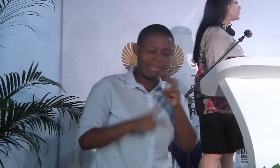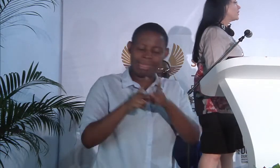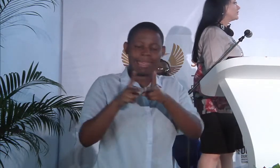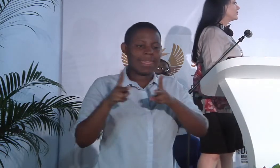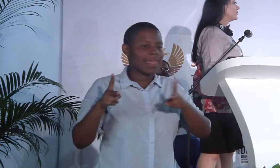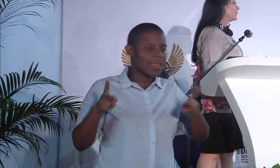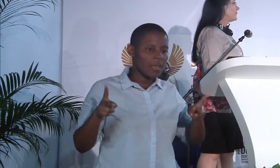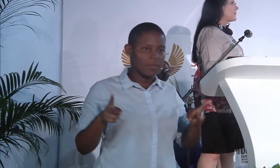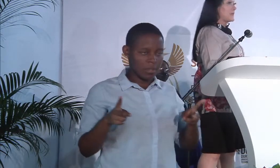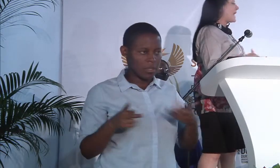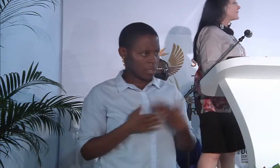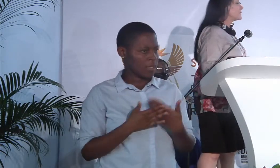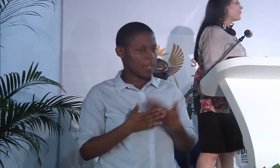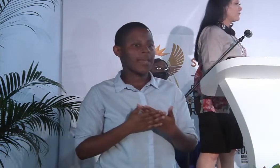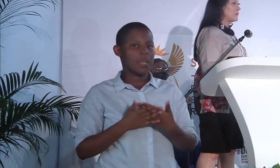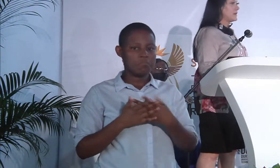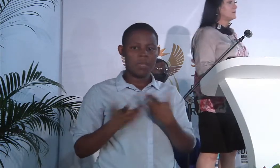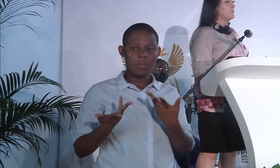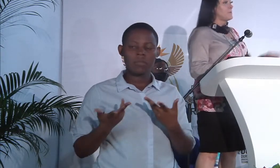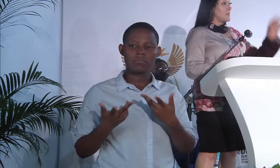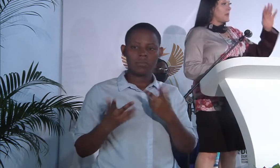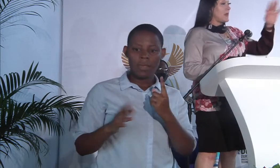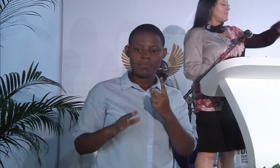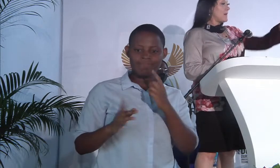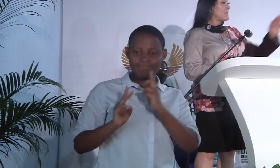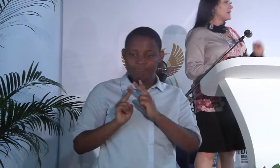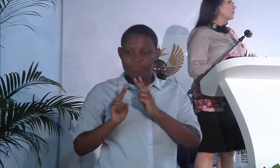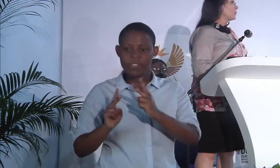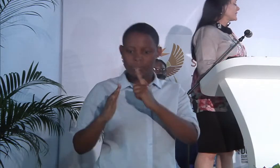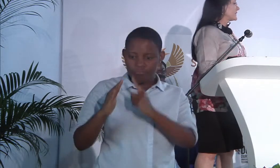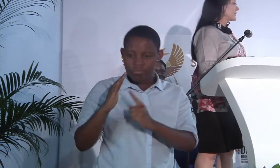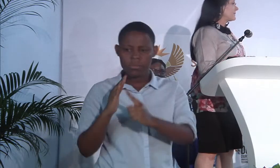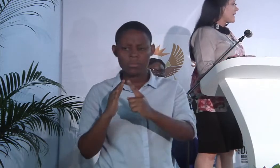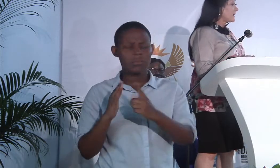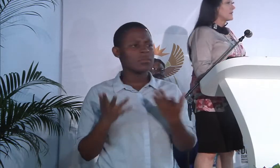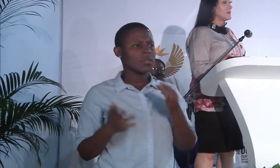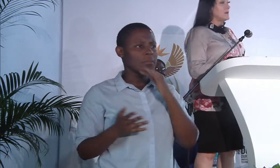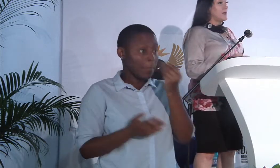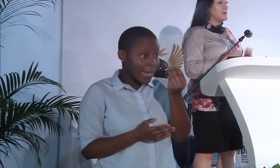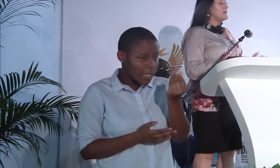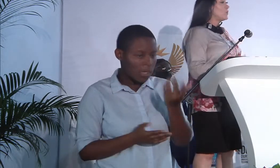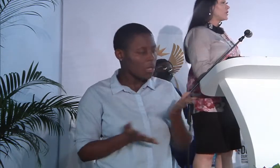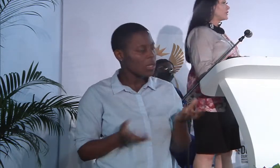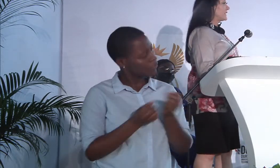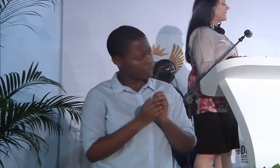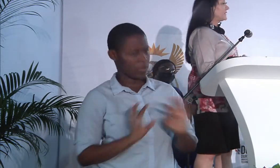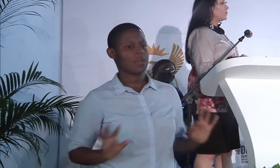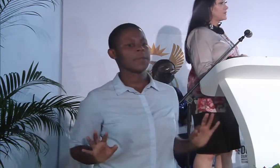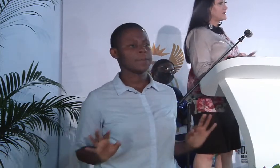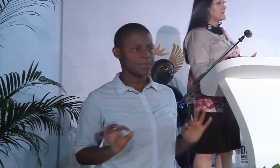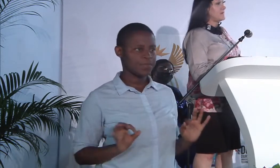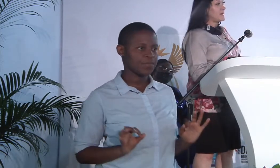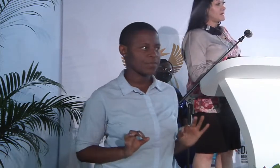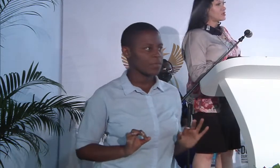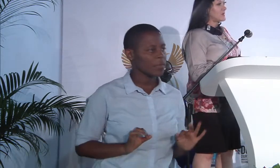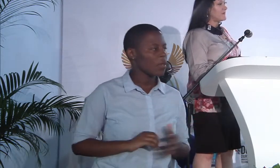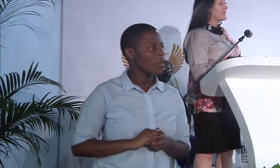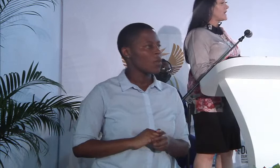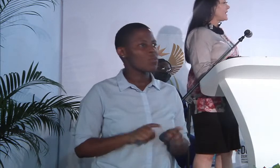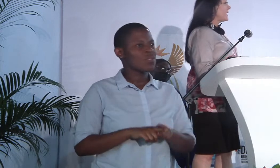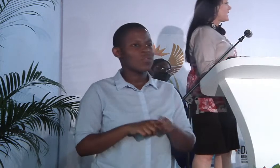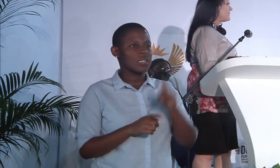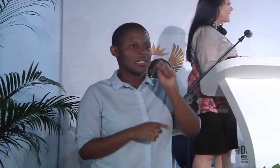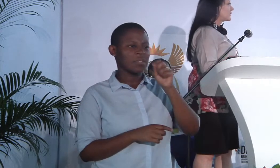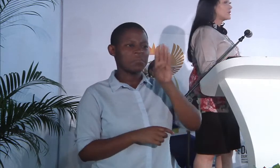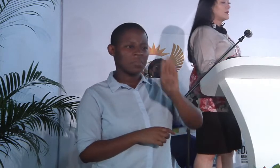to go to, and it's for free. Michael Wilson at the back, he works together with TB HIV